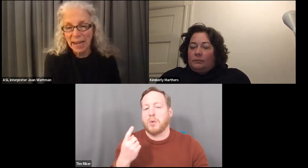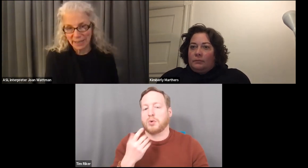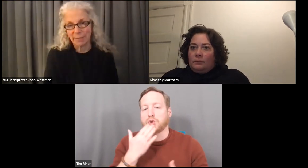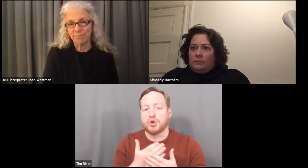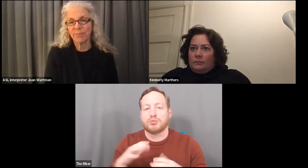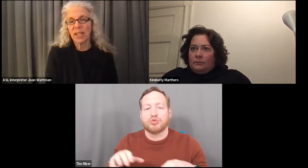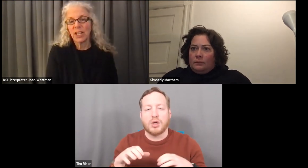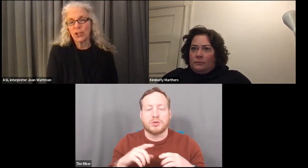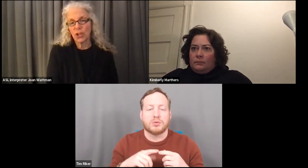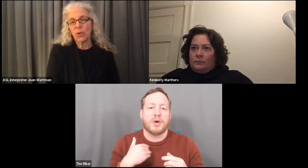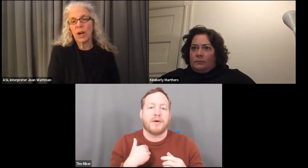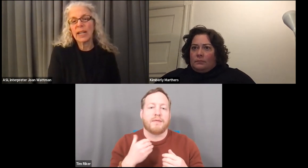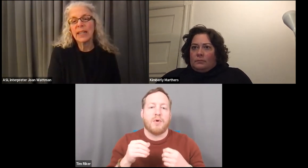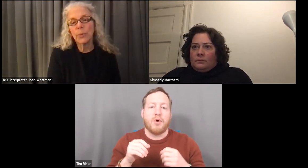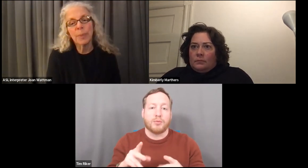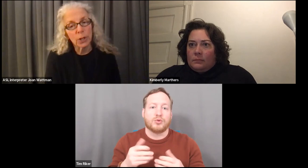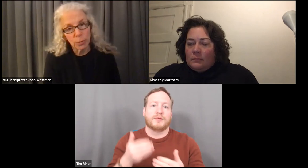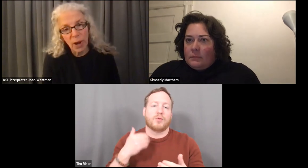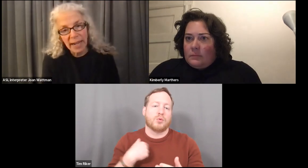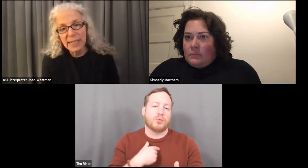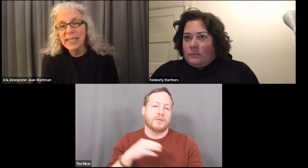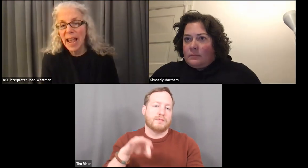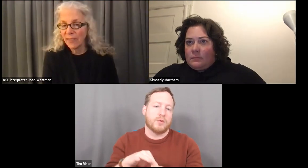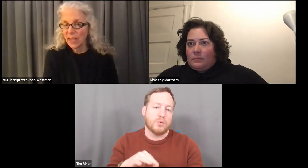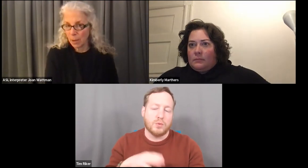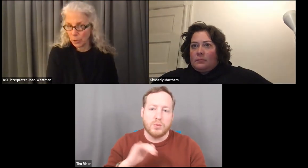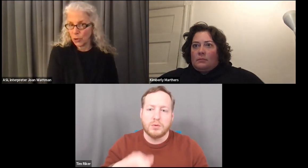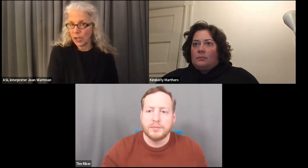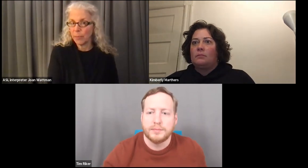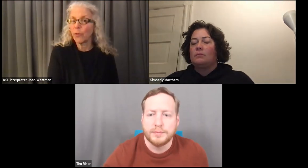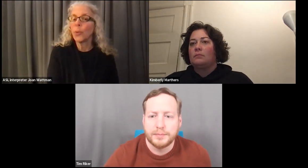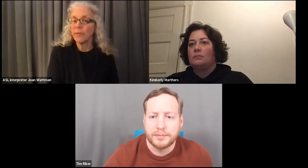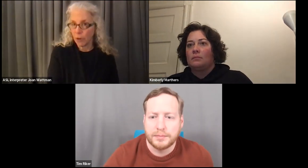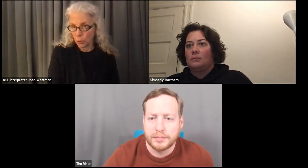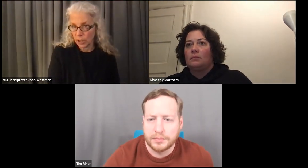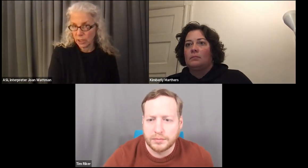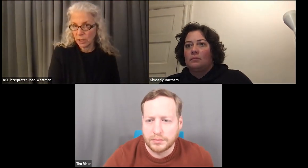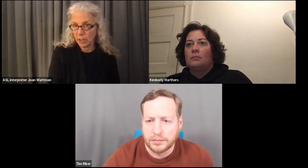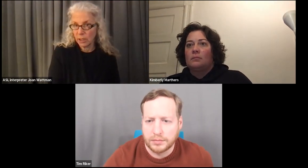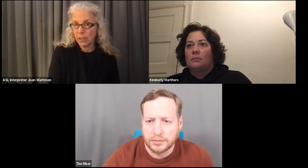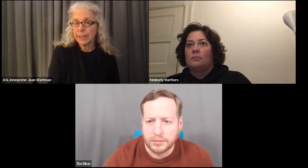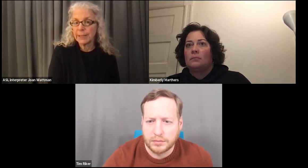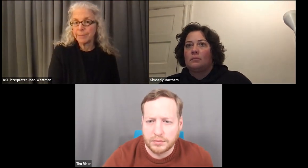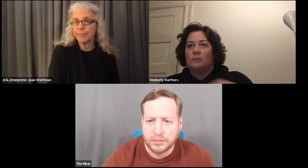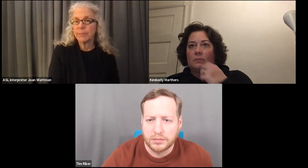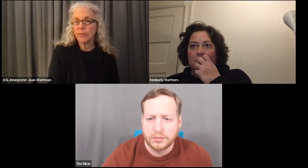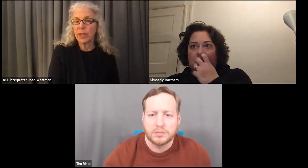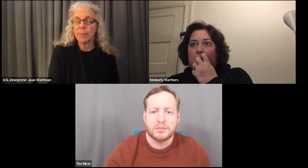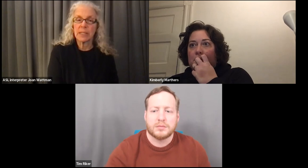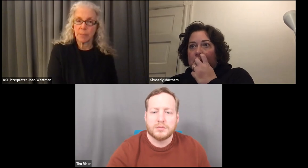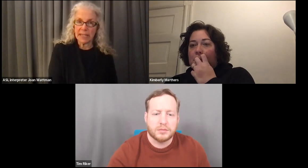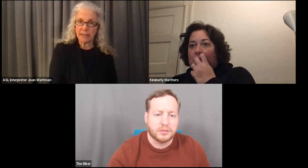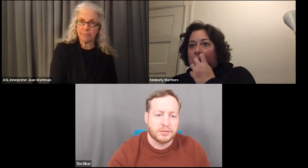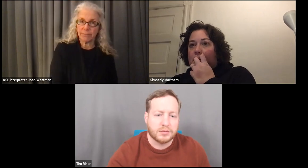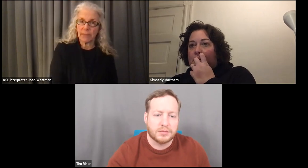get back to them. So I think it would be a good practice to have the opportunity before we vote for them